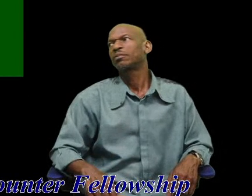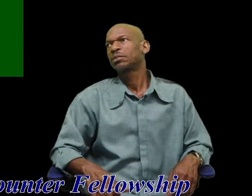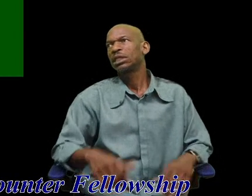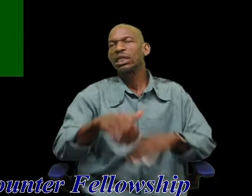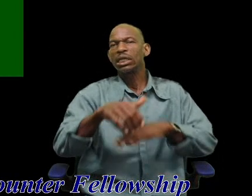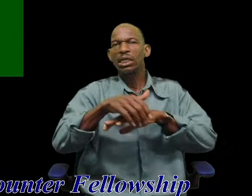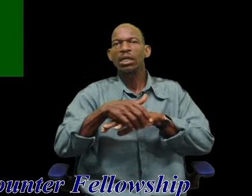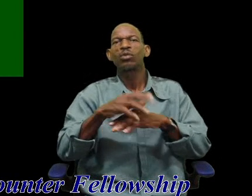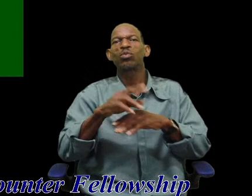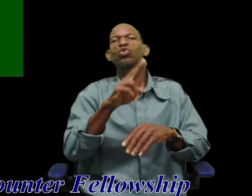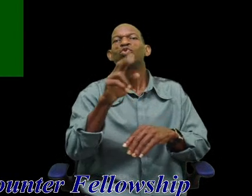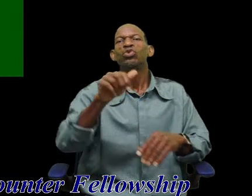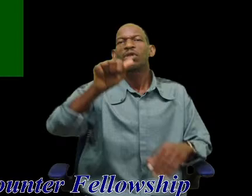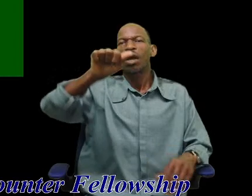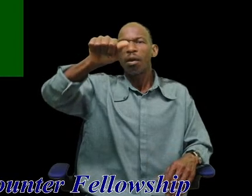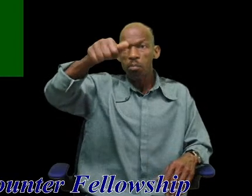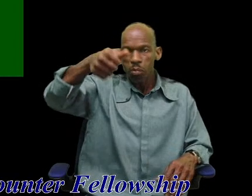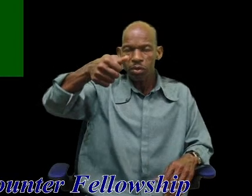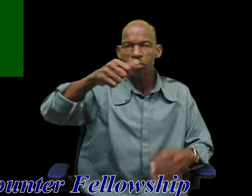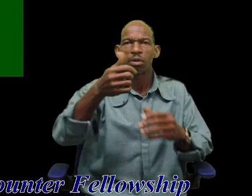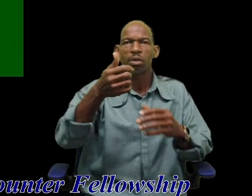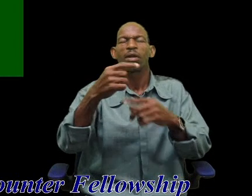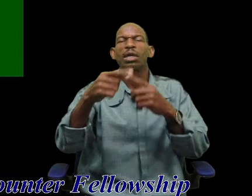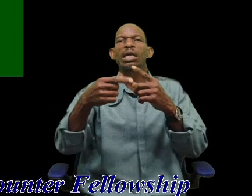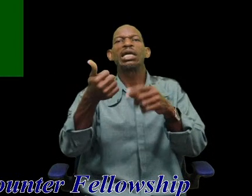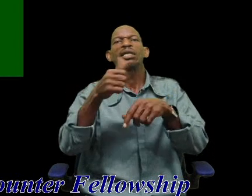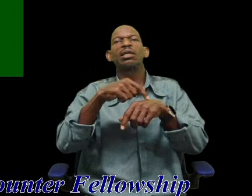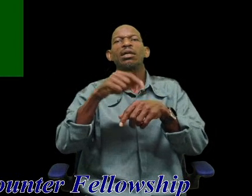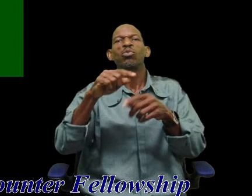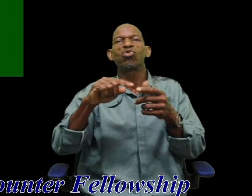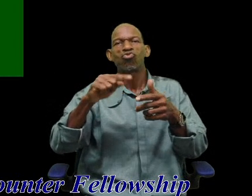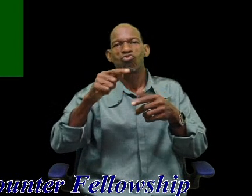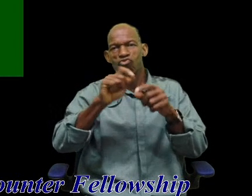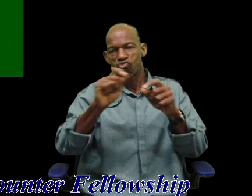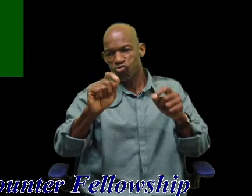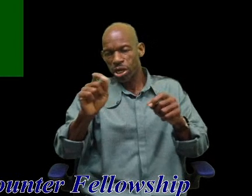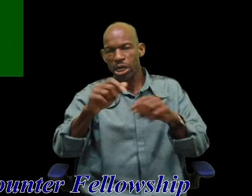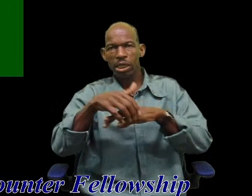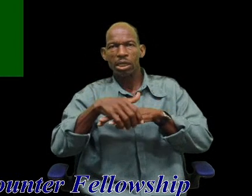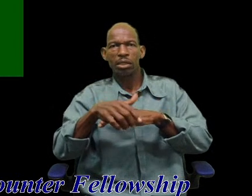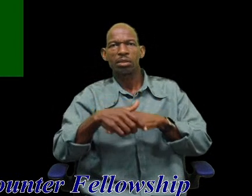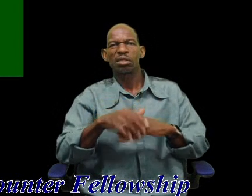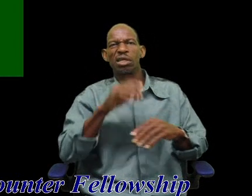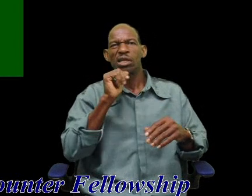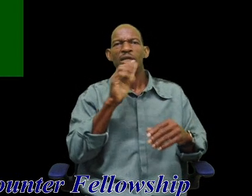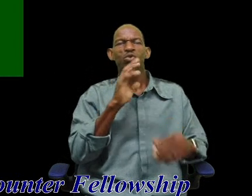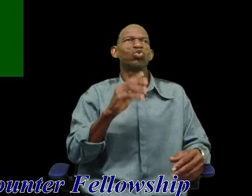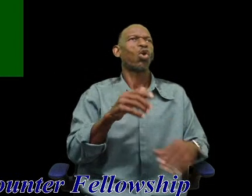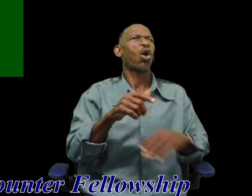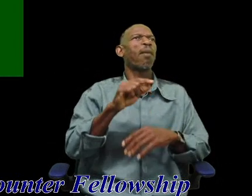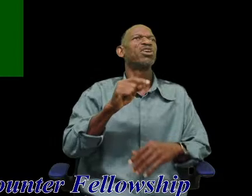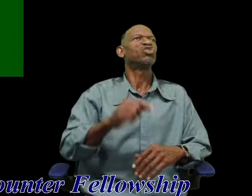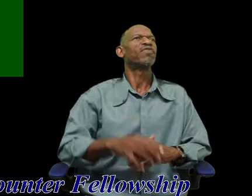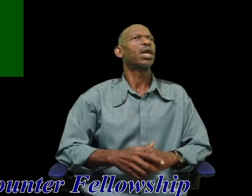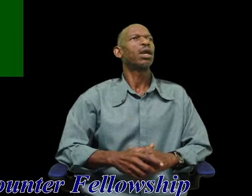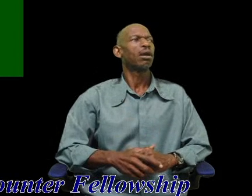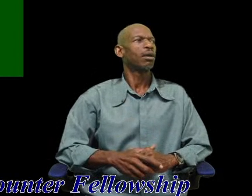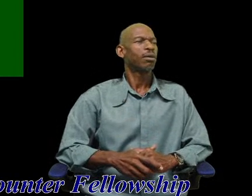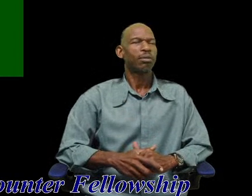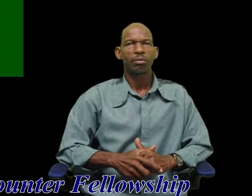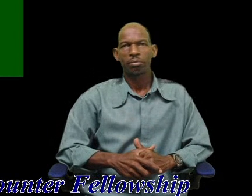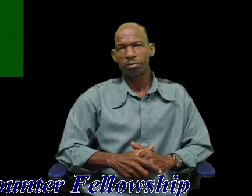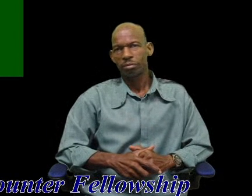when we write in English, not really talking, but when we write it. This is for writing, right? So the